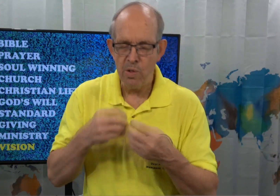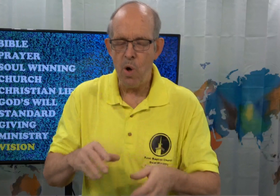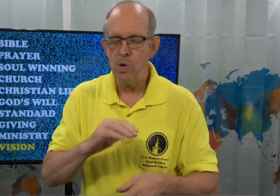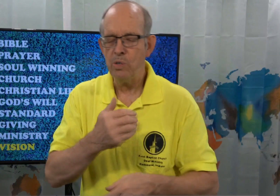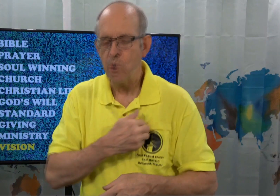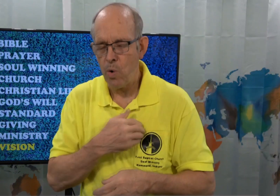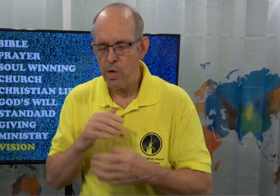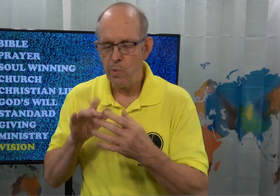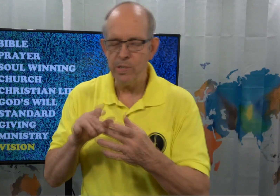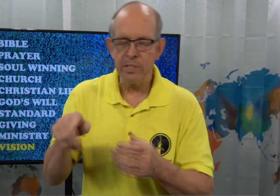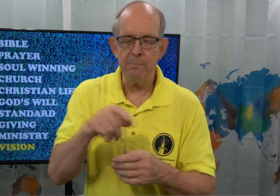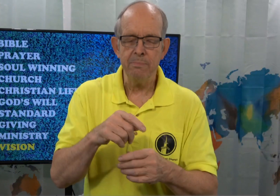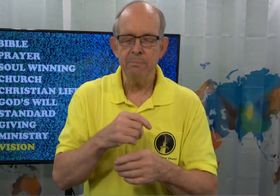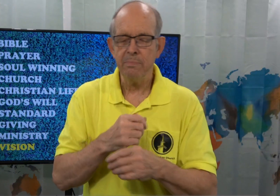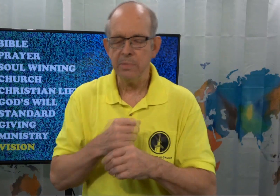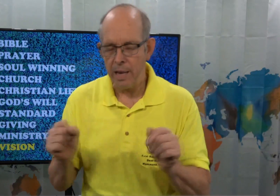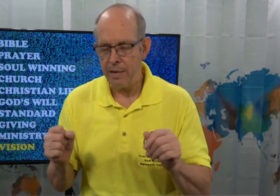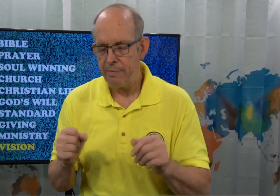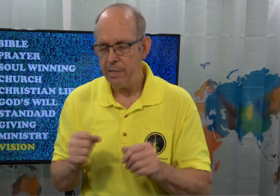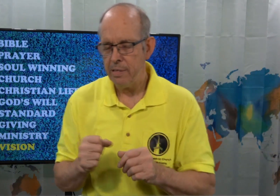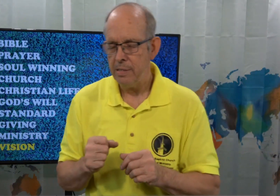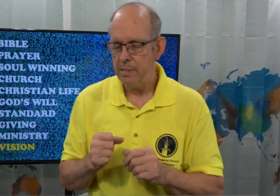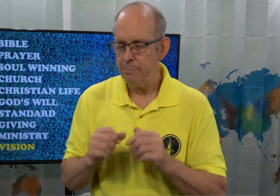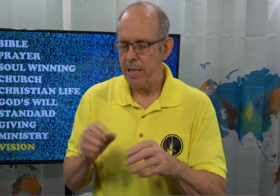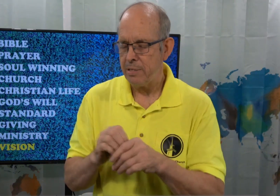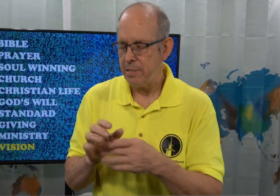world, so we can save. Bless in